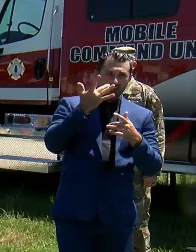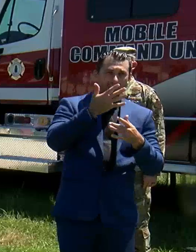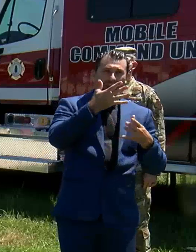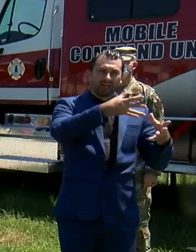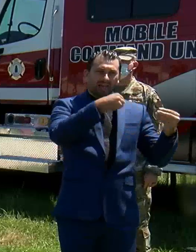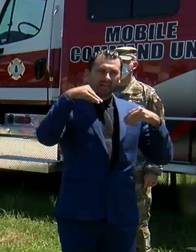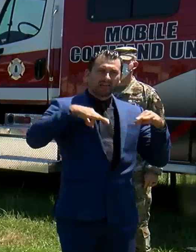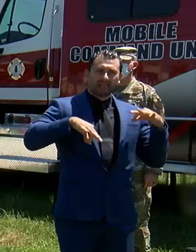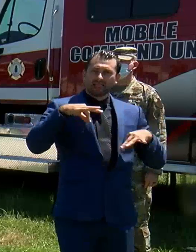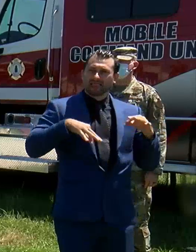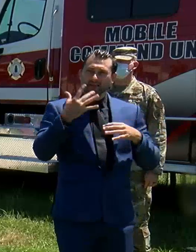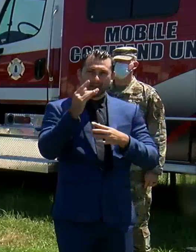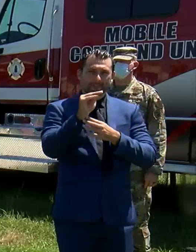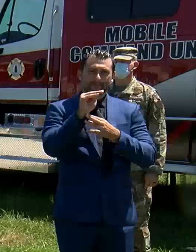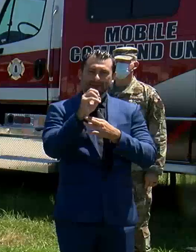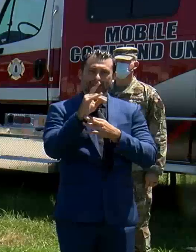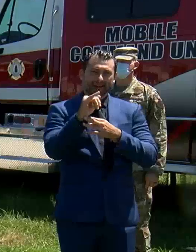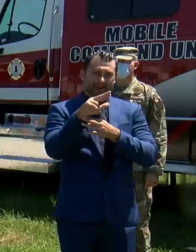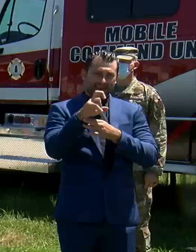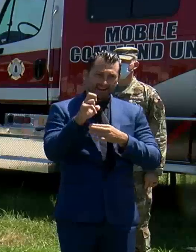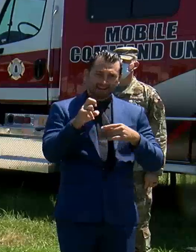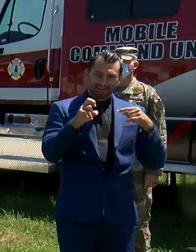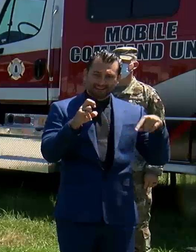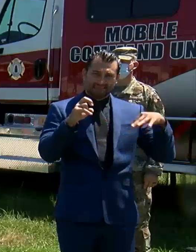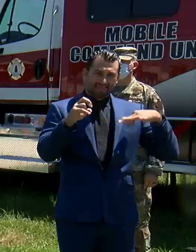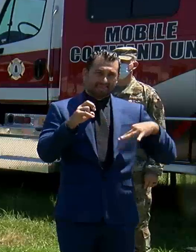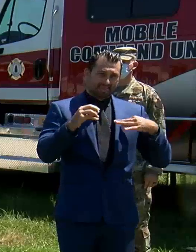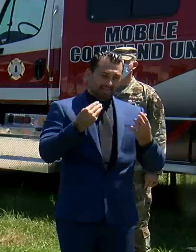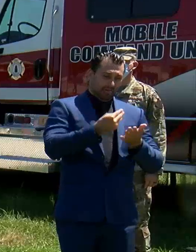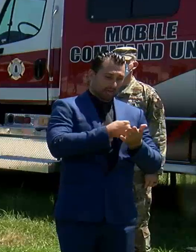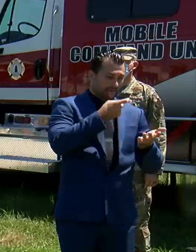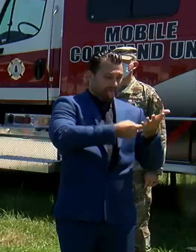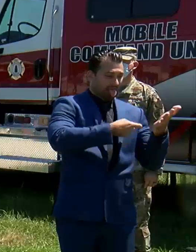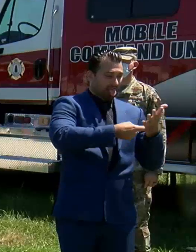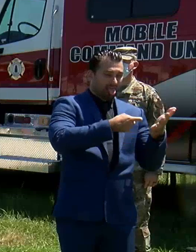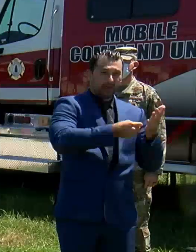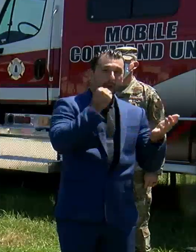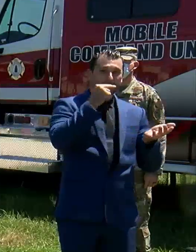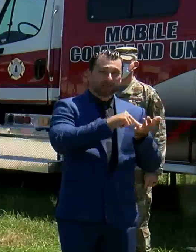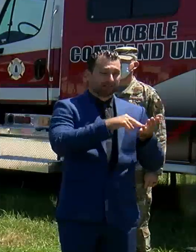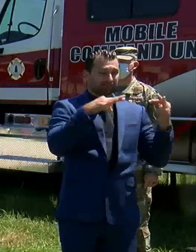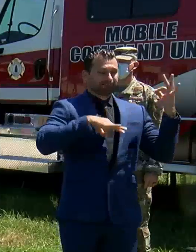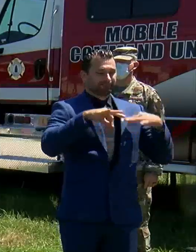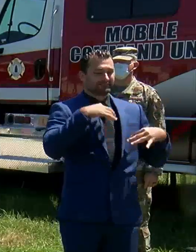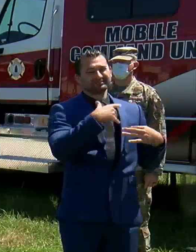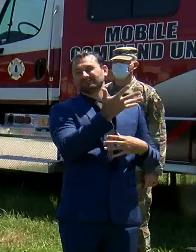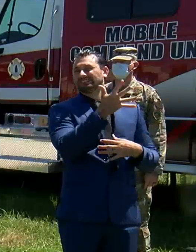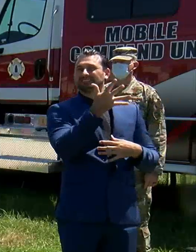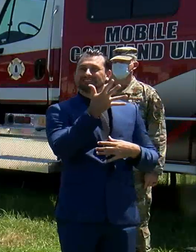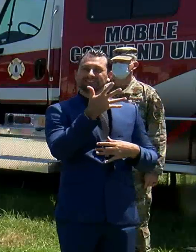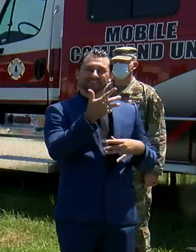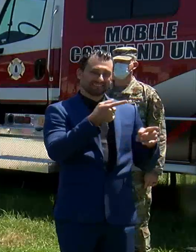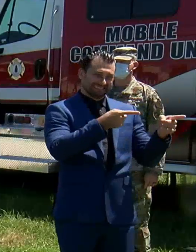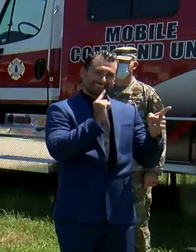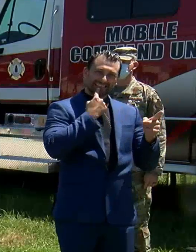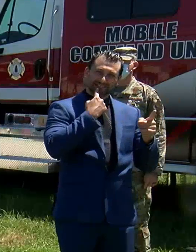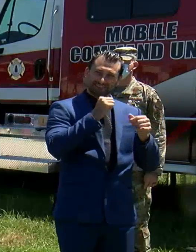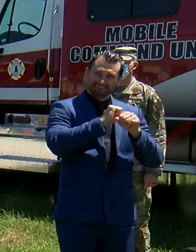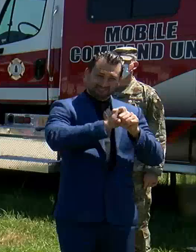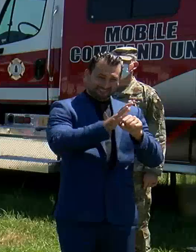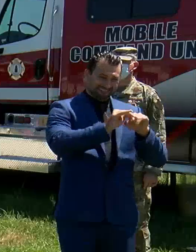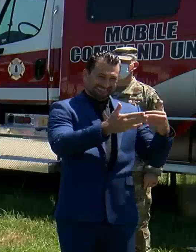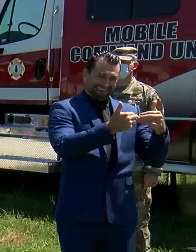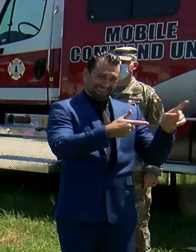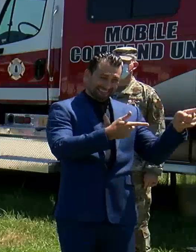transfers from nursing homes and assisted living facilities to keep patients that are COVID positive from having to return to a nursing home